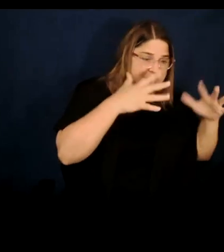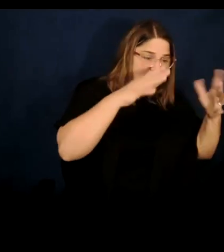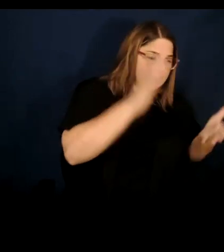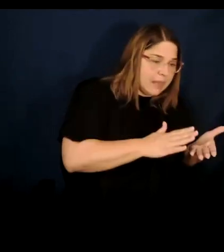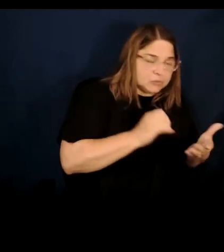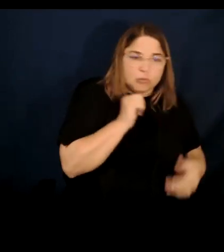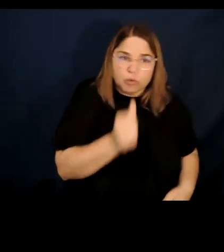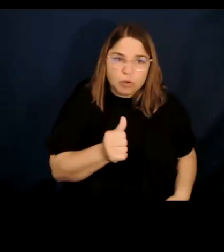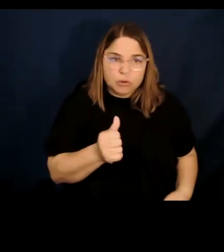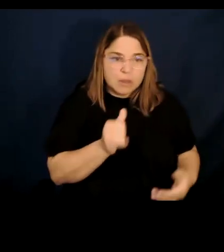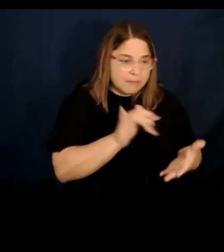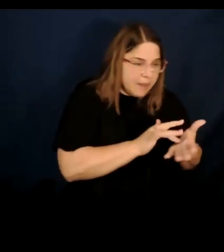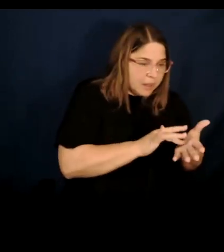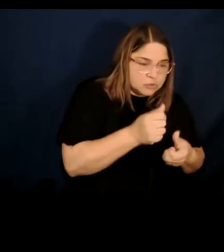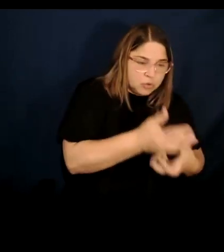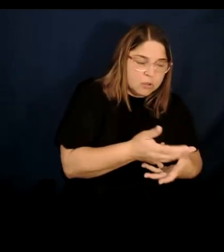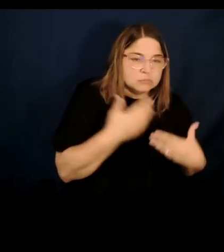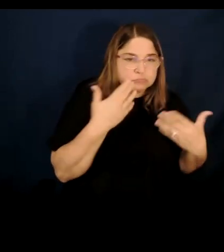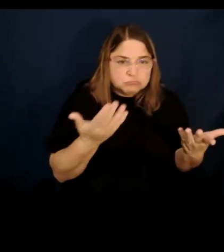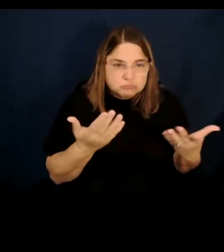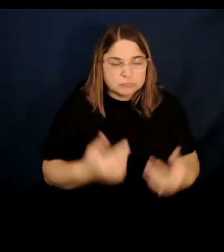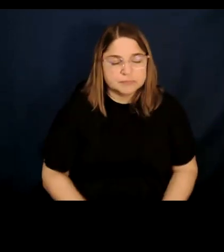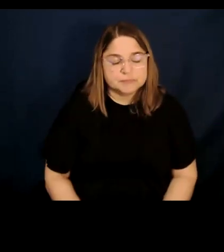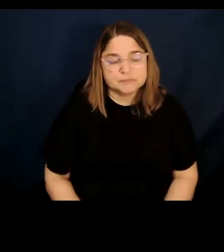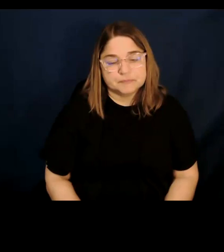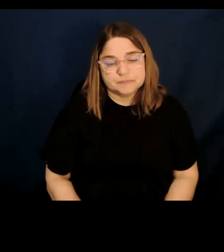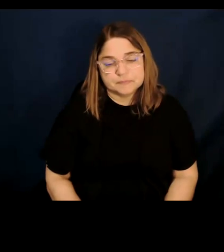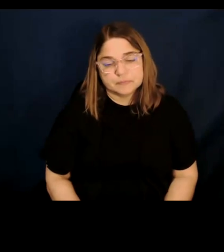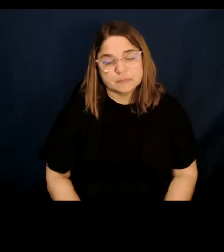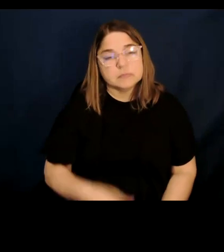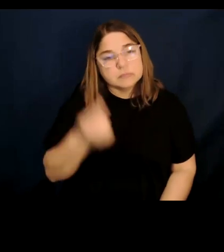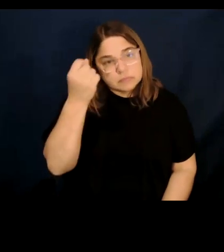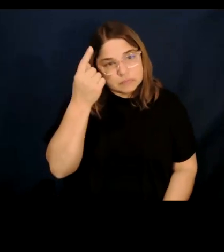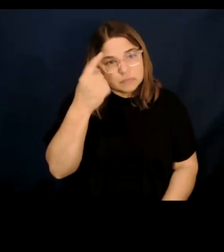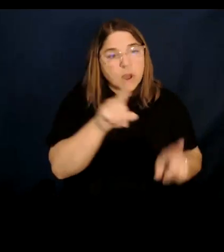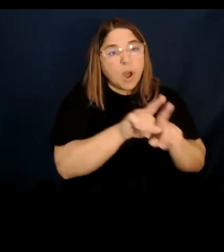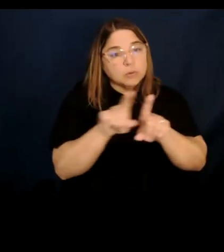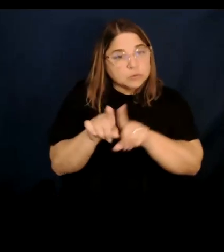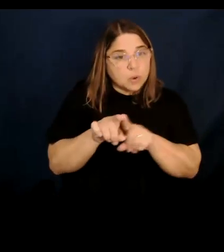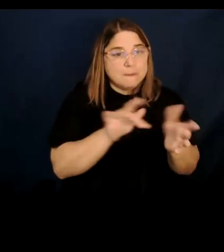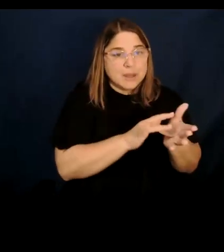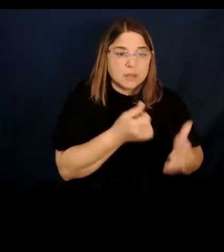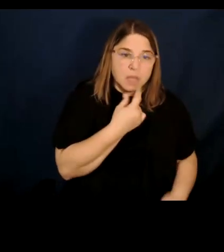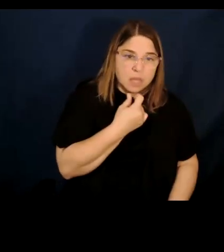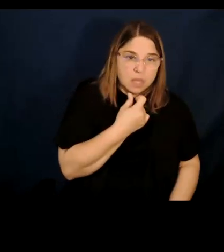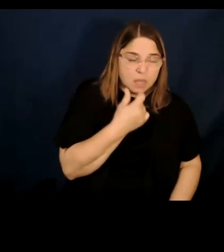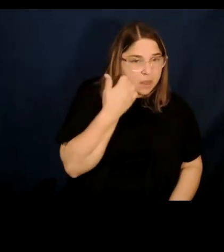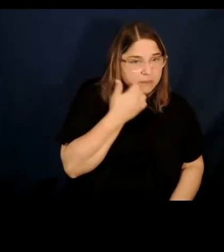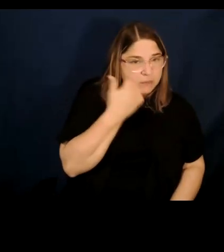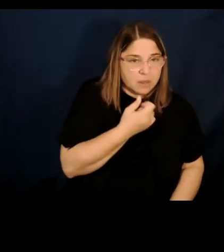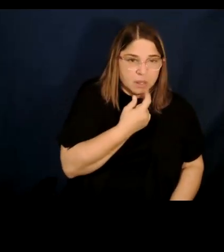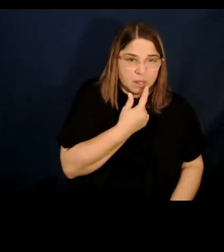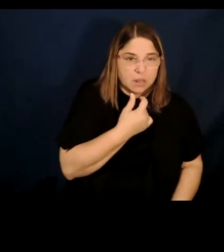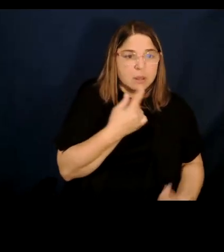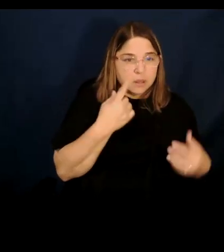regard is that many of these medications take some time before they reach the level in your body that's necessary to deliver the desired